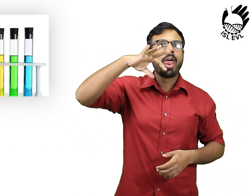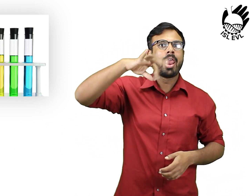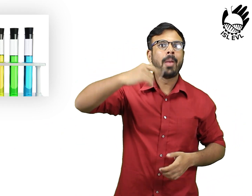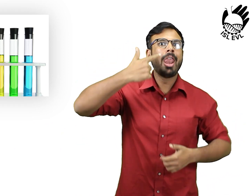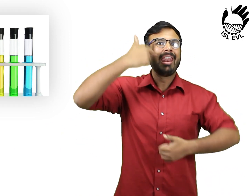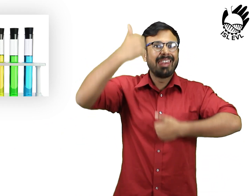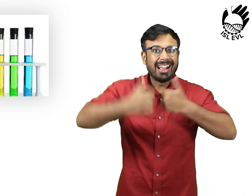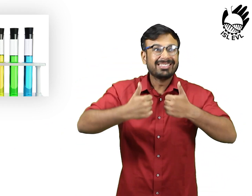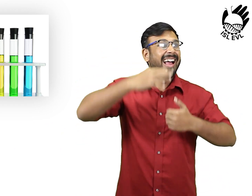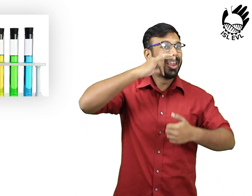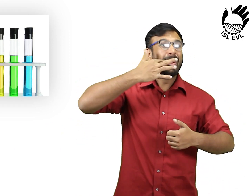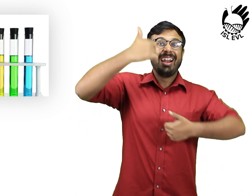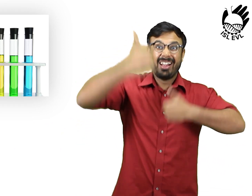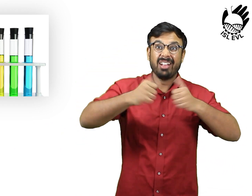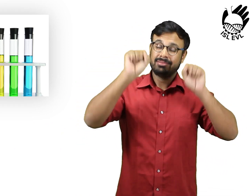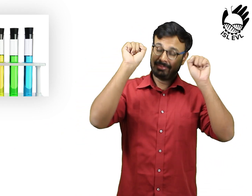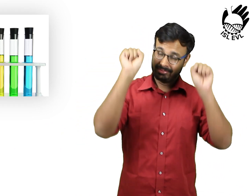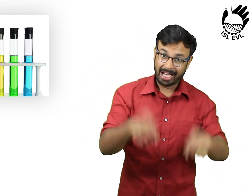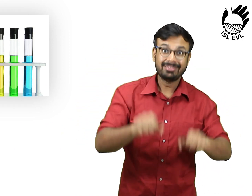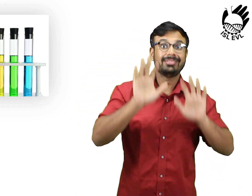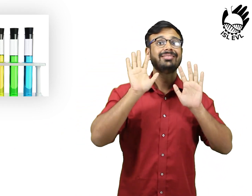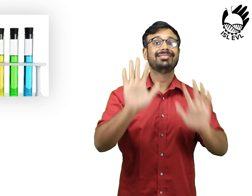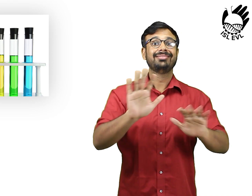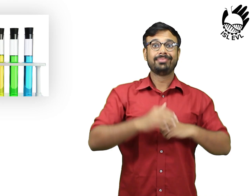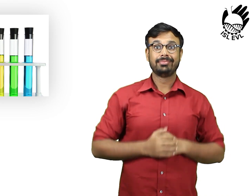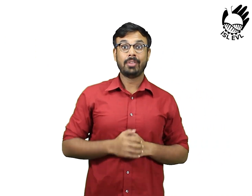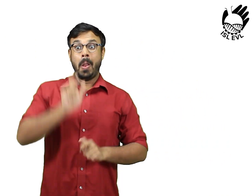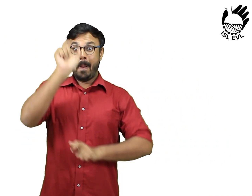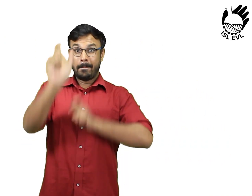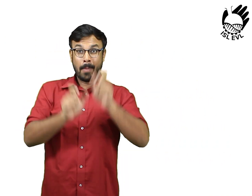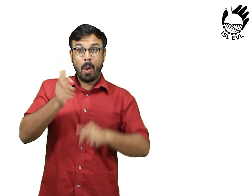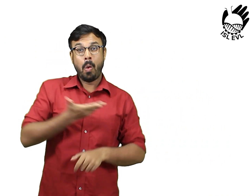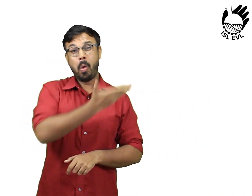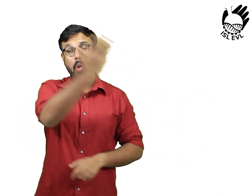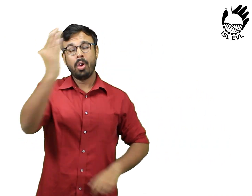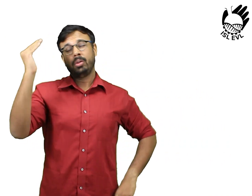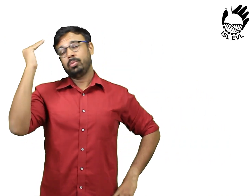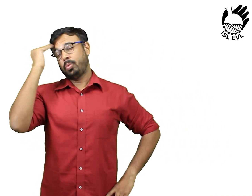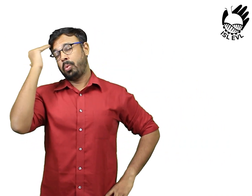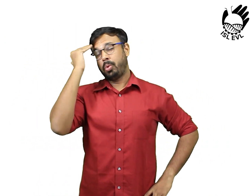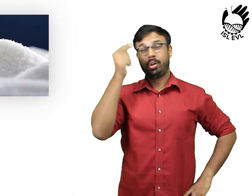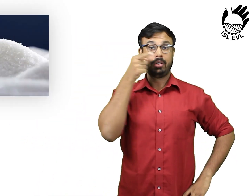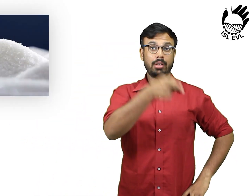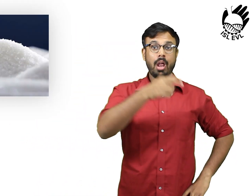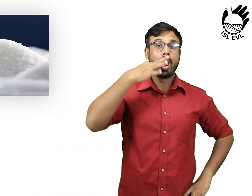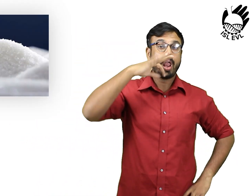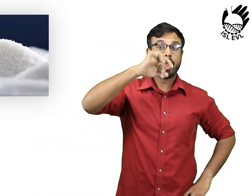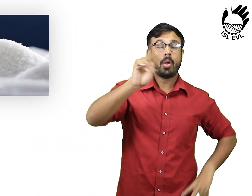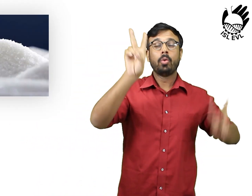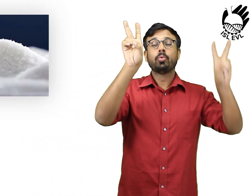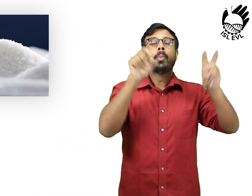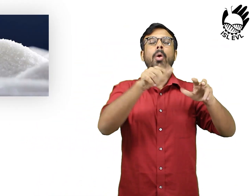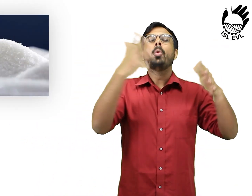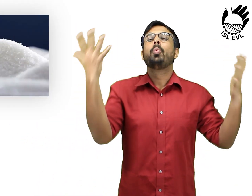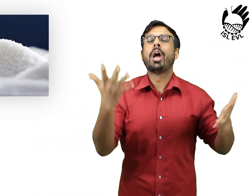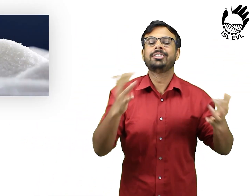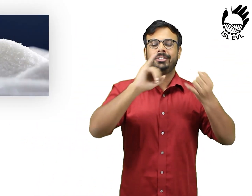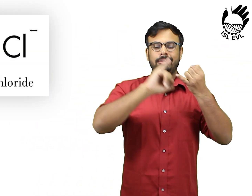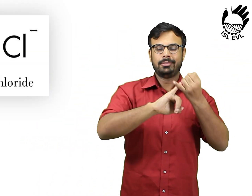For information, one test involves testing salts. The salts that most people know